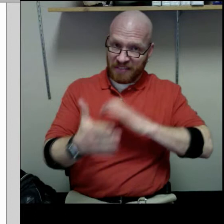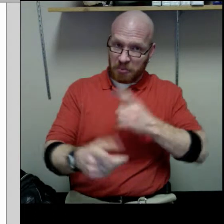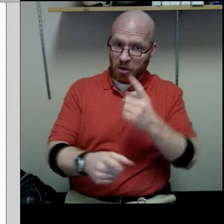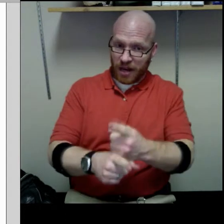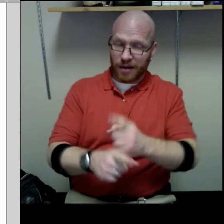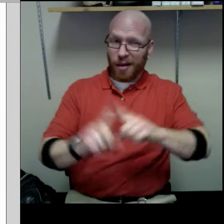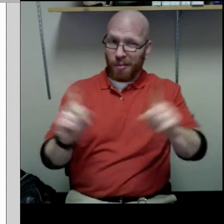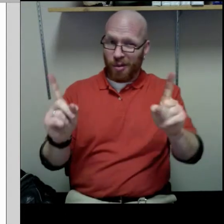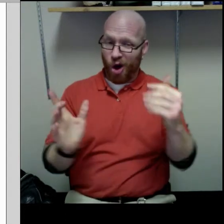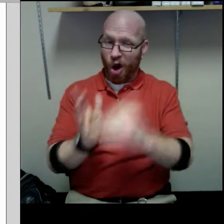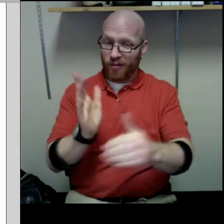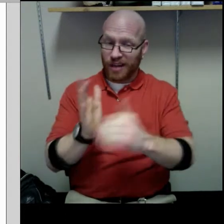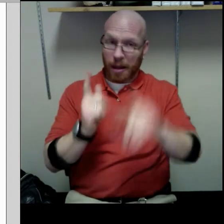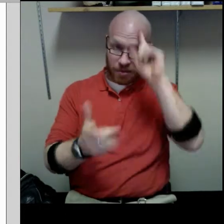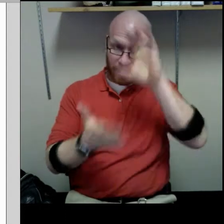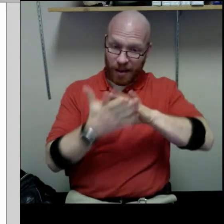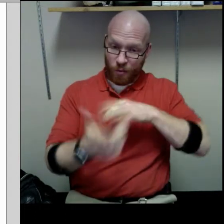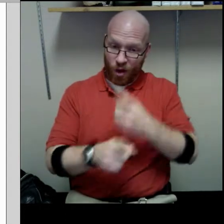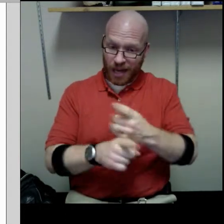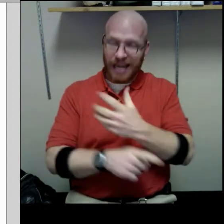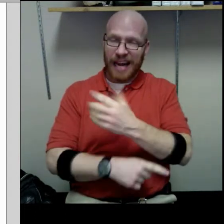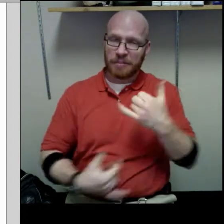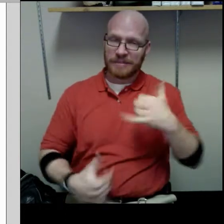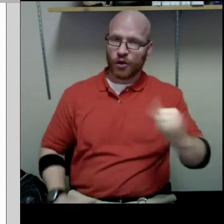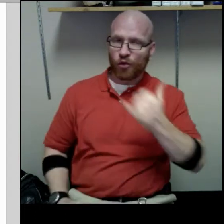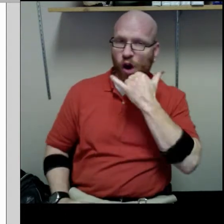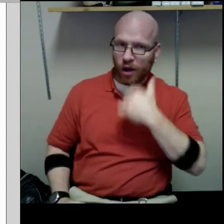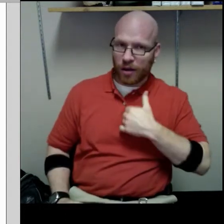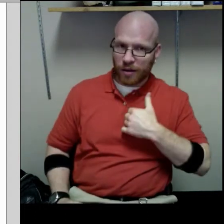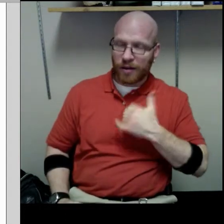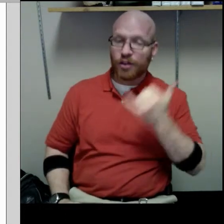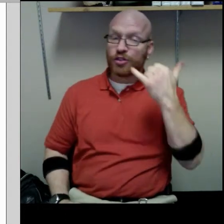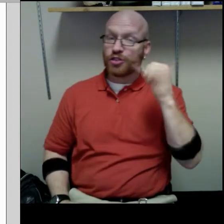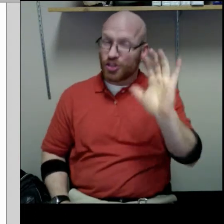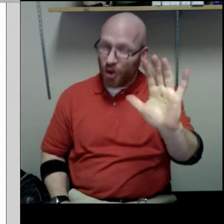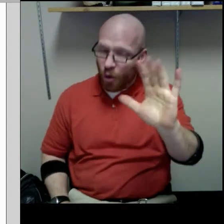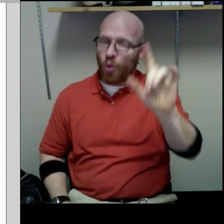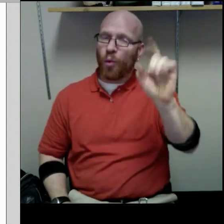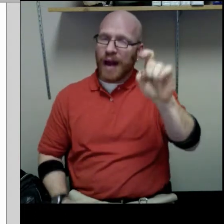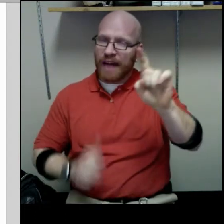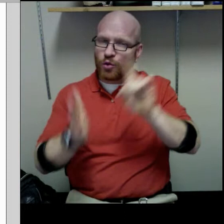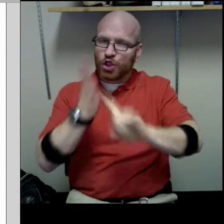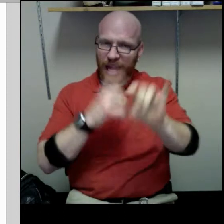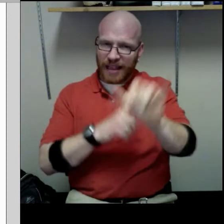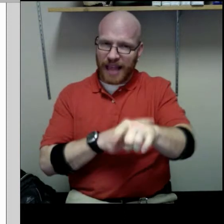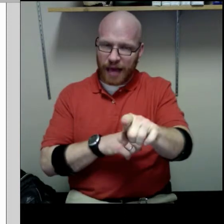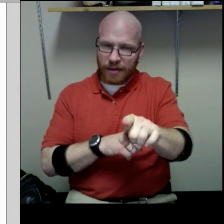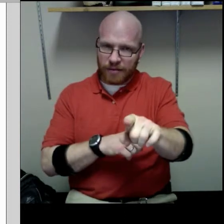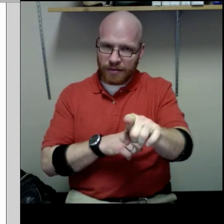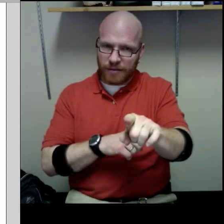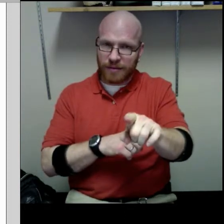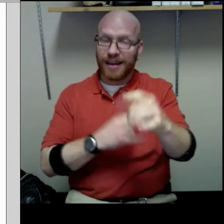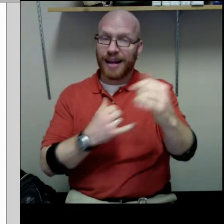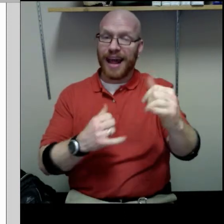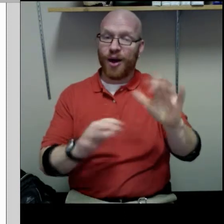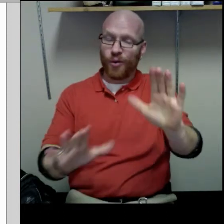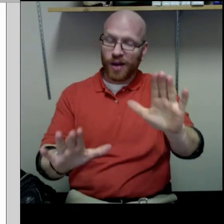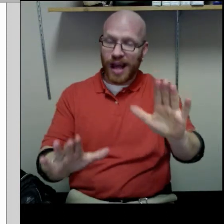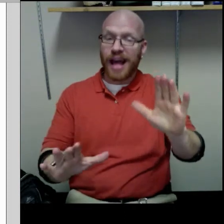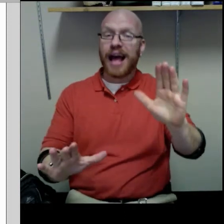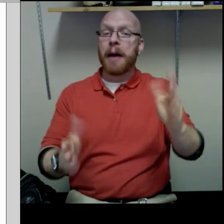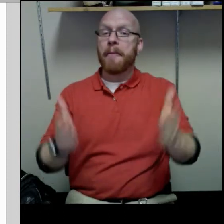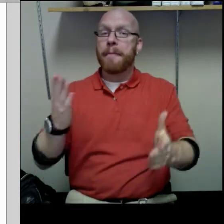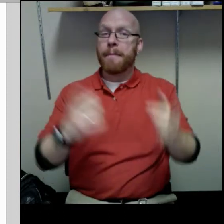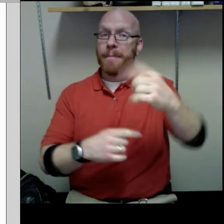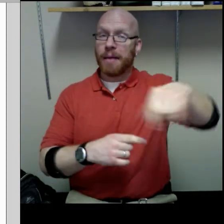I believe I'm right, but often I believe I'm right, I'm still wrong. So we have to check that. Now,